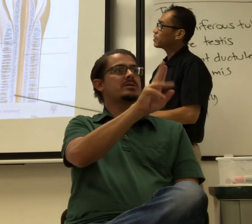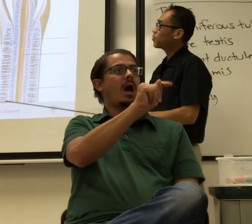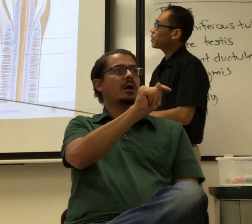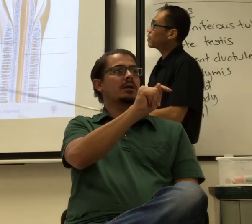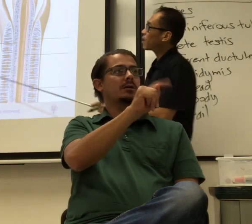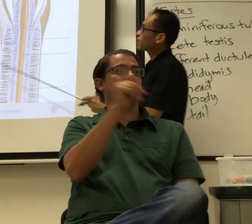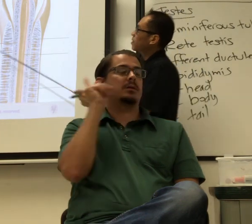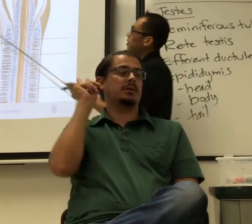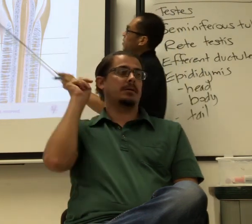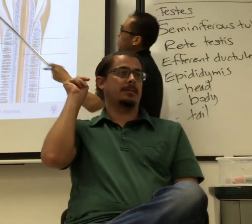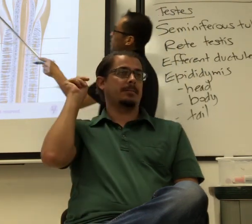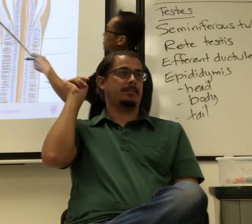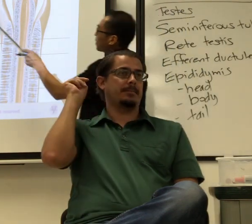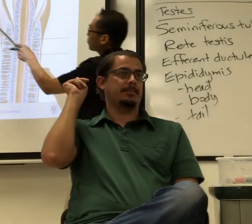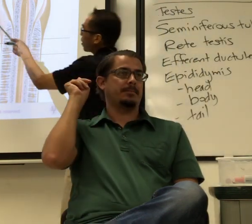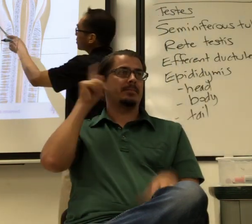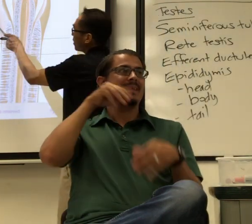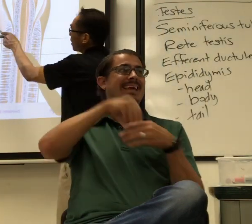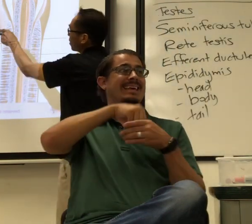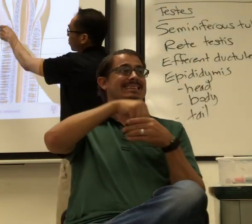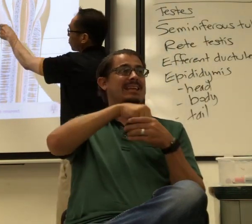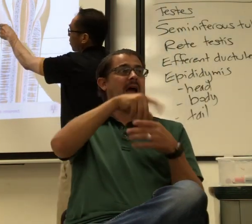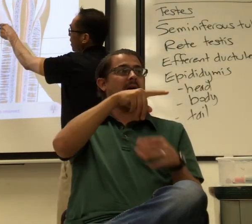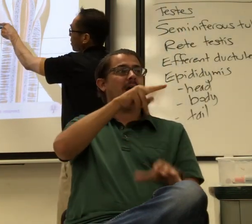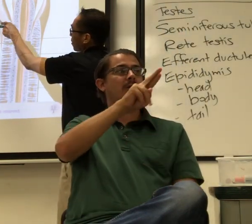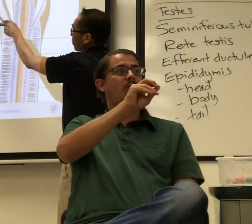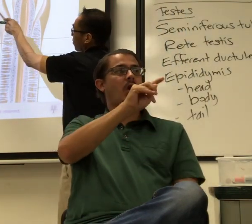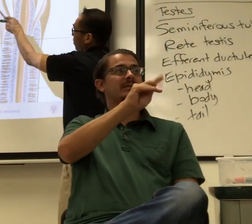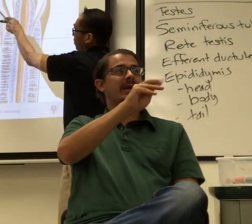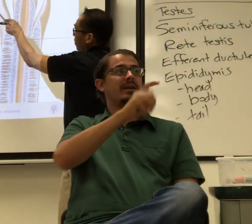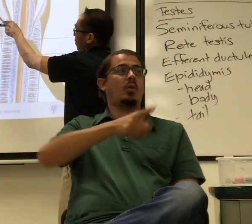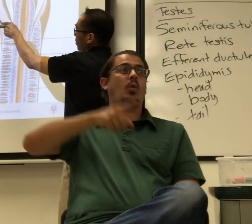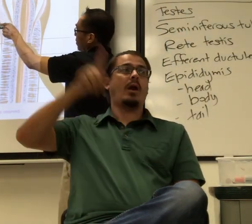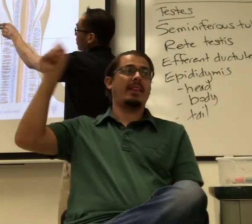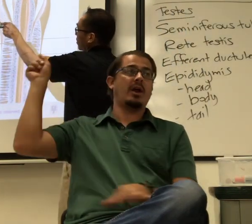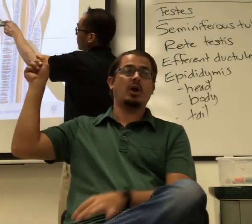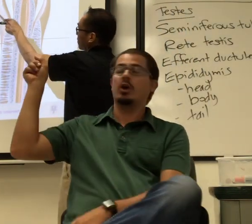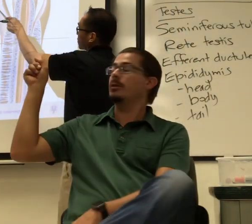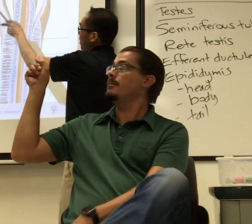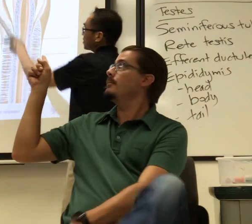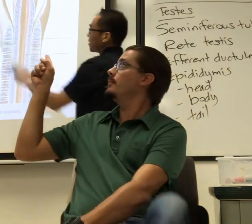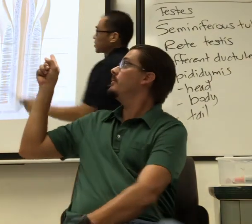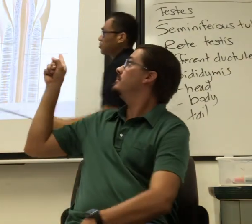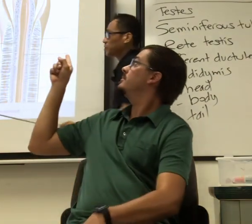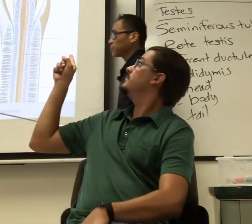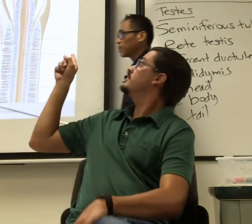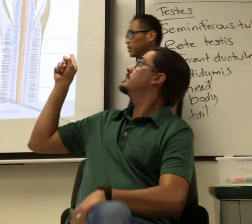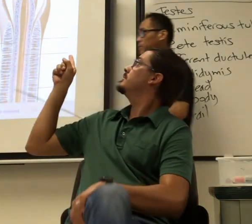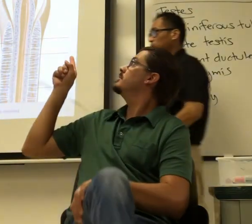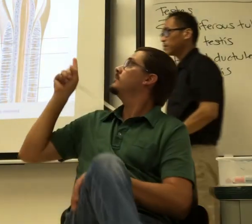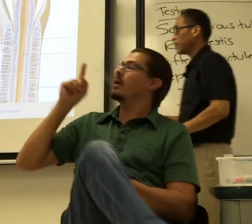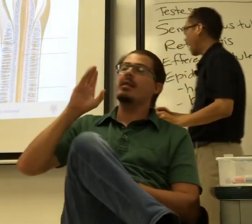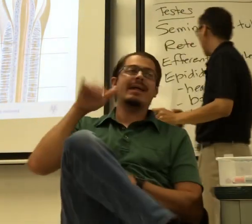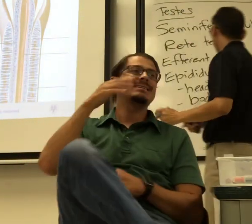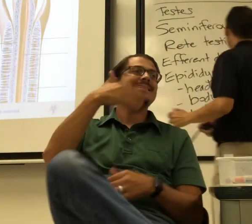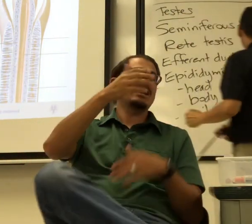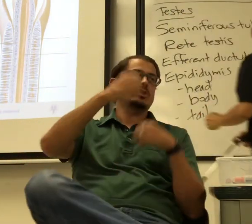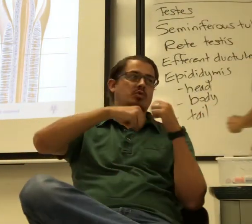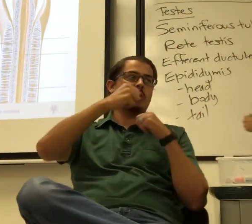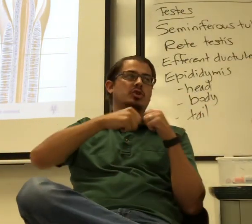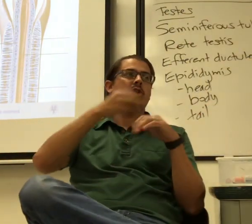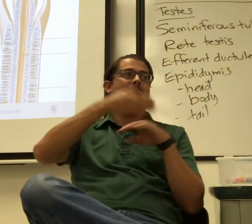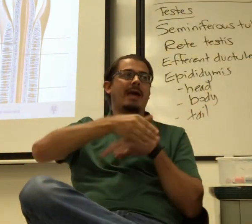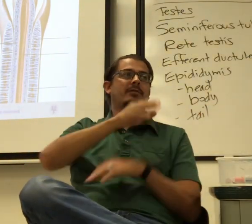The ejaculatory duct is inside the prostate right here. So that's the next structure to list